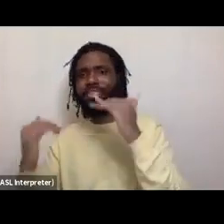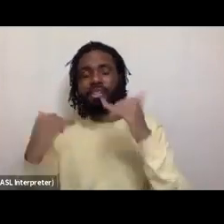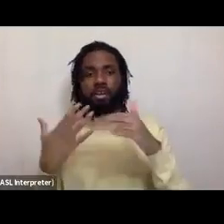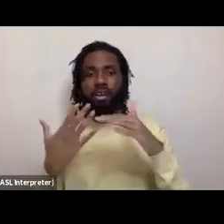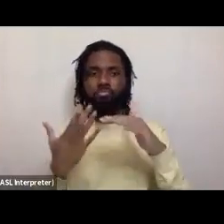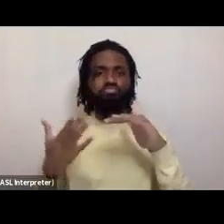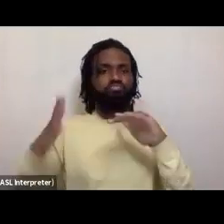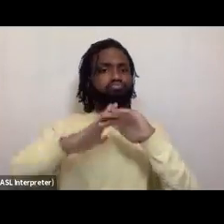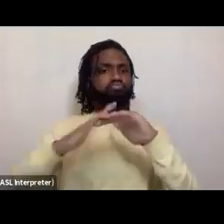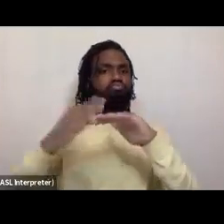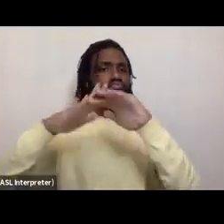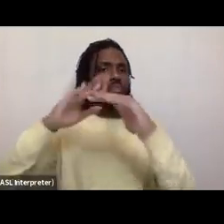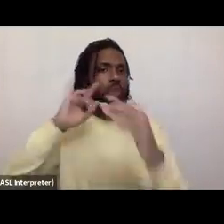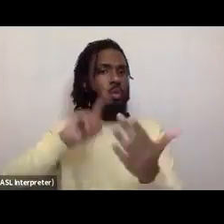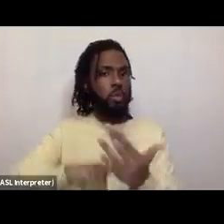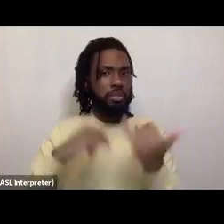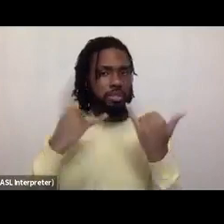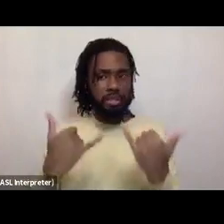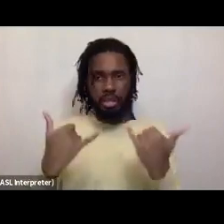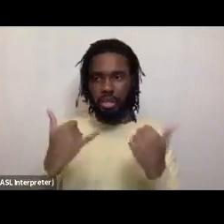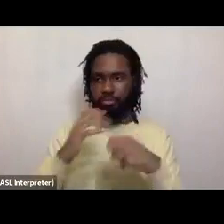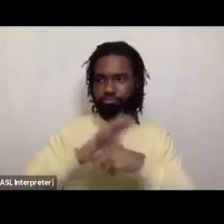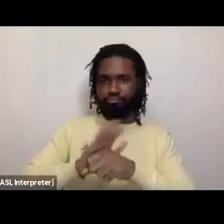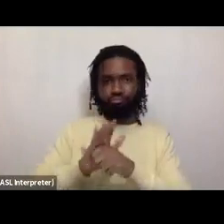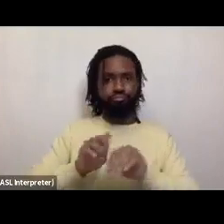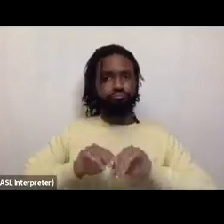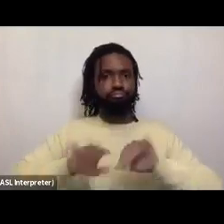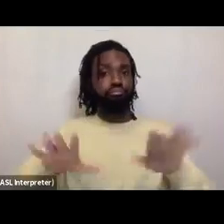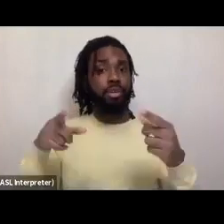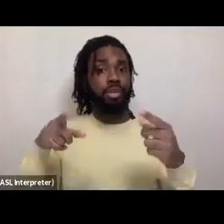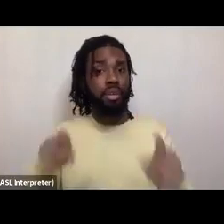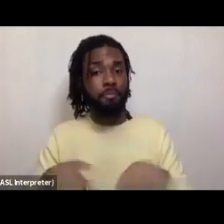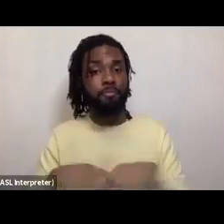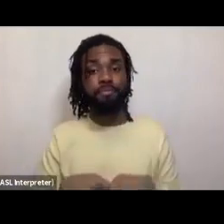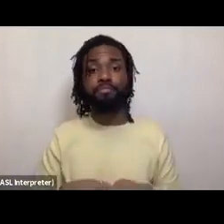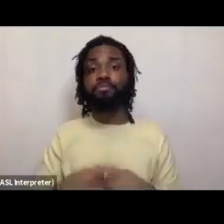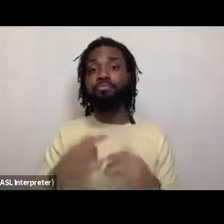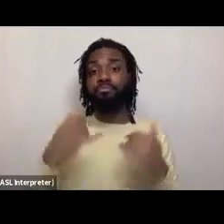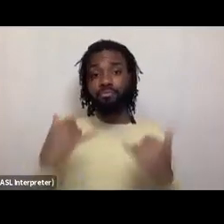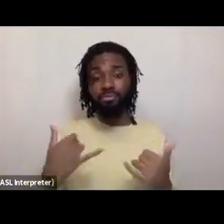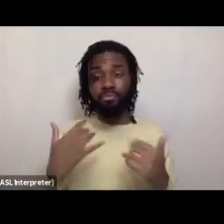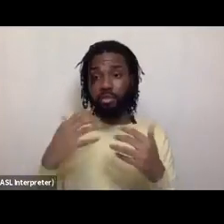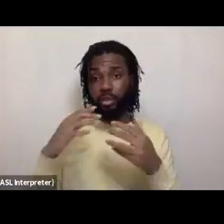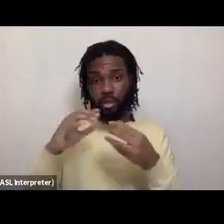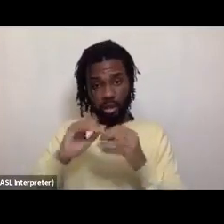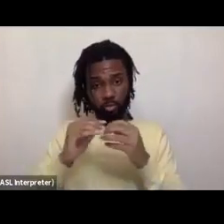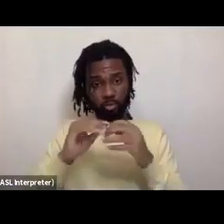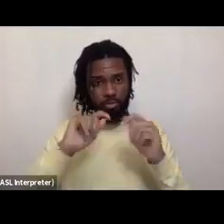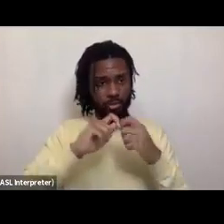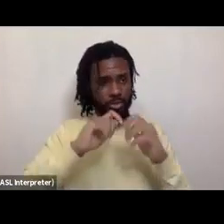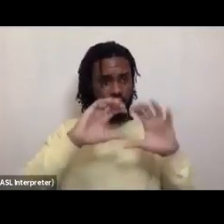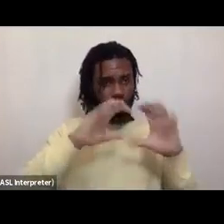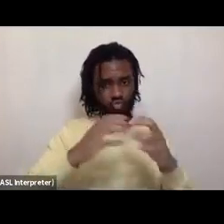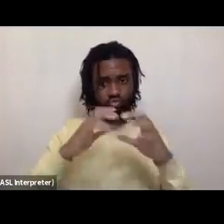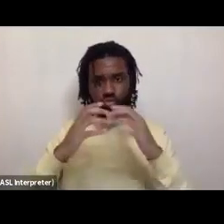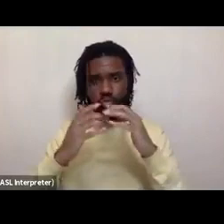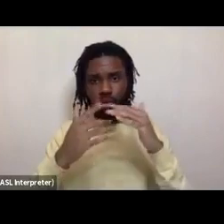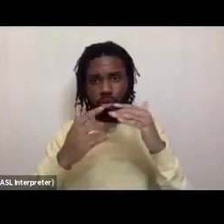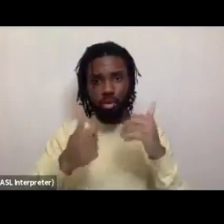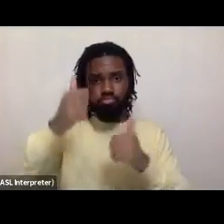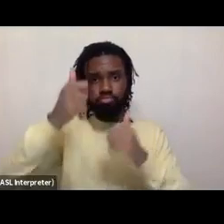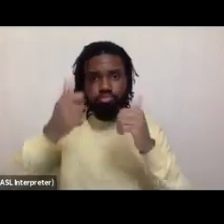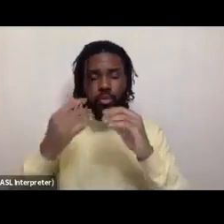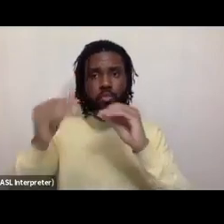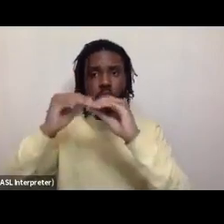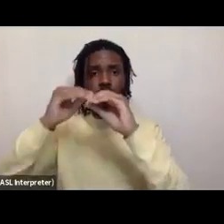epidemic. This rising death toll and lack of empathy is given to people in these institutions.